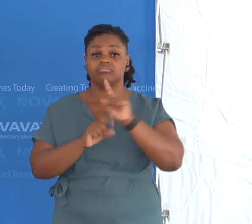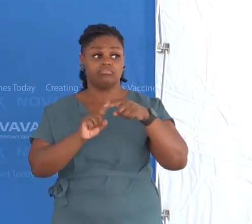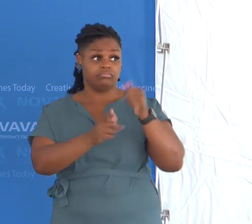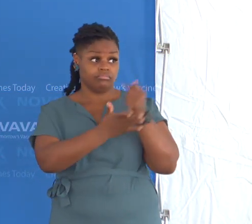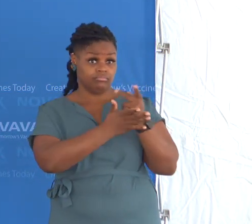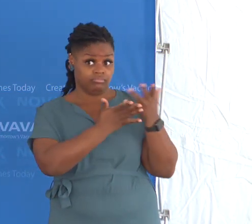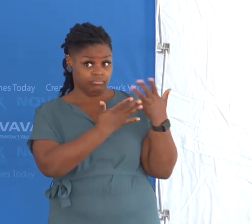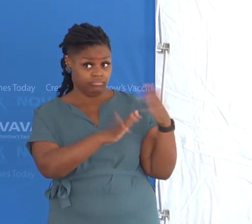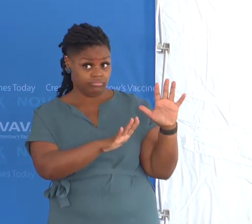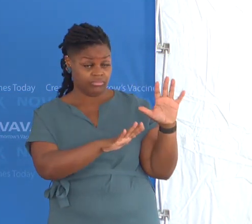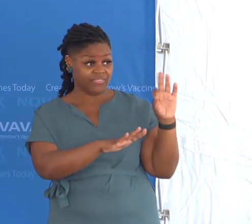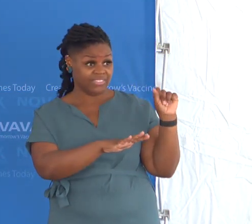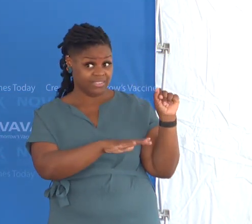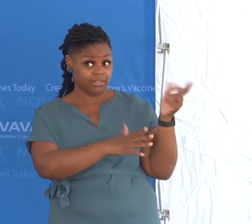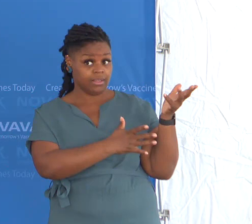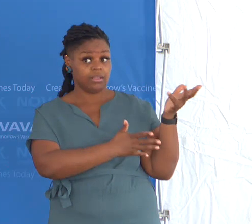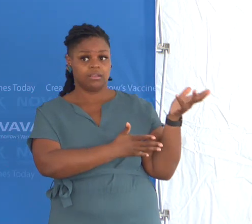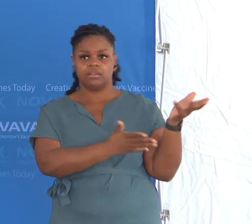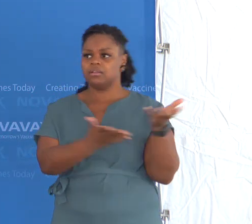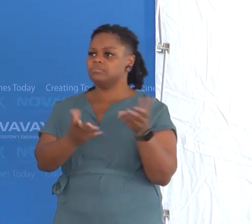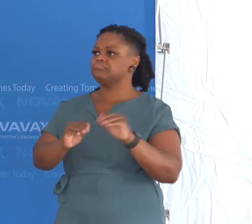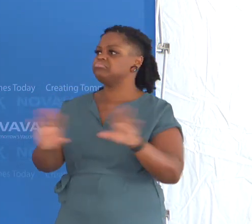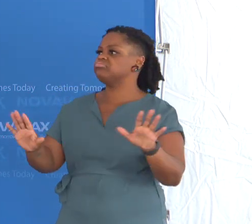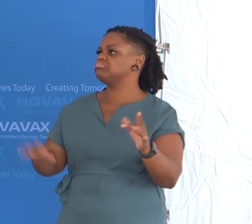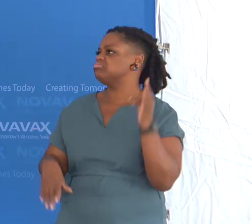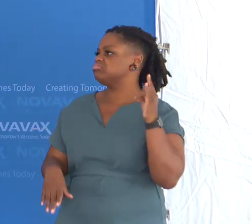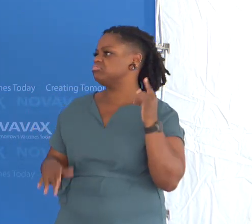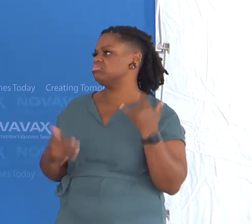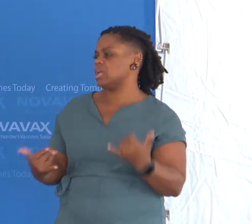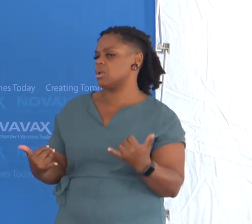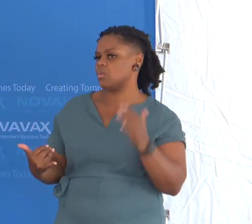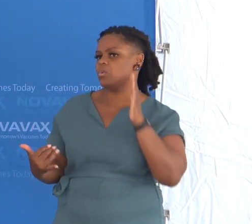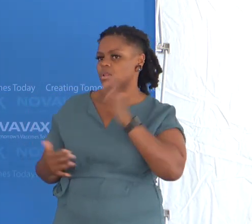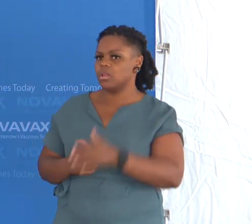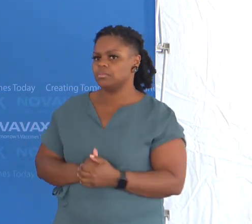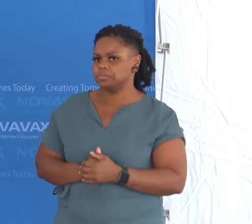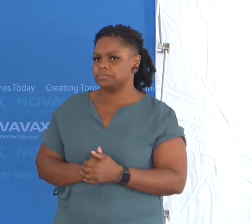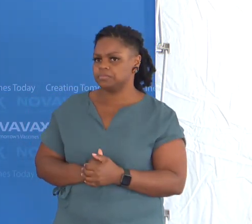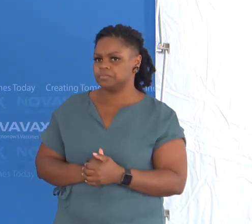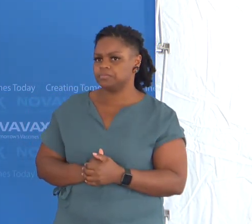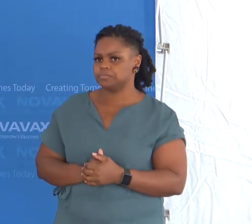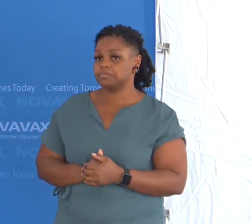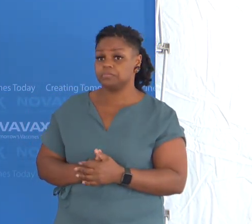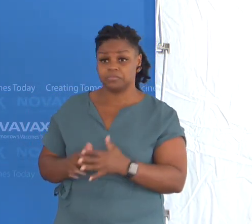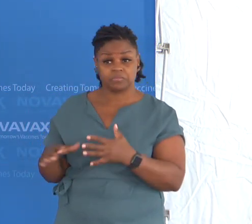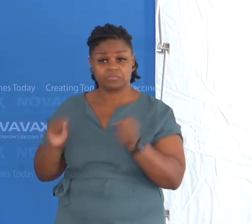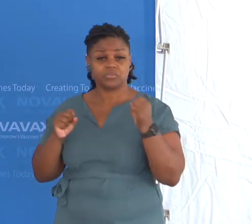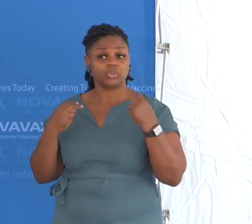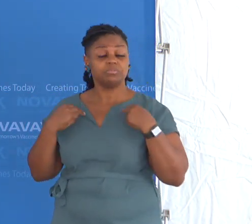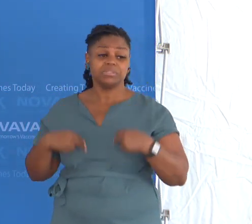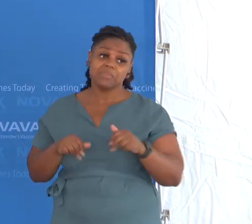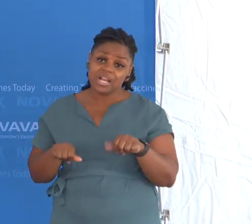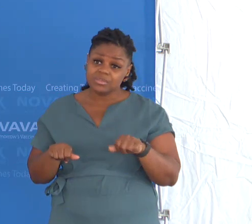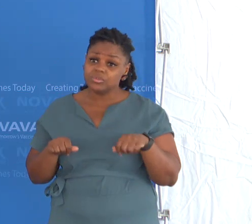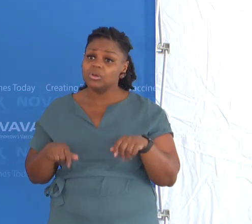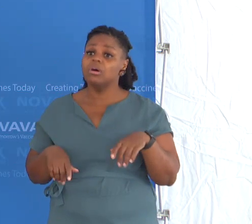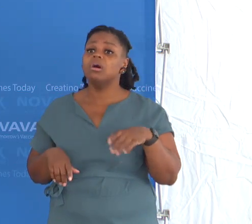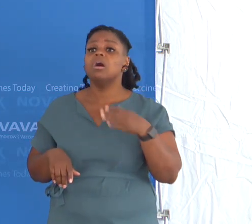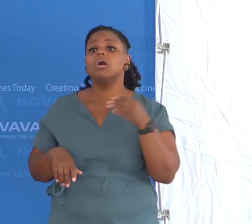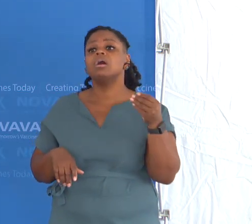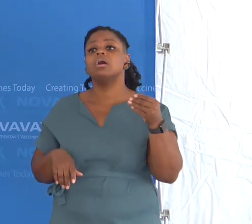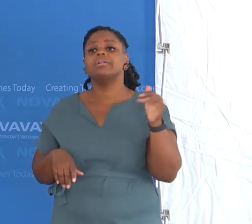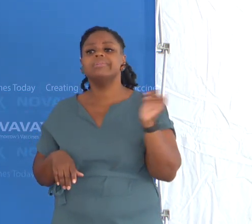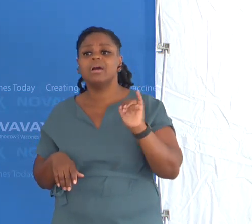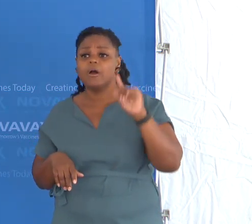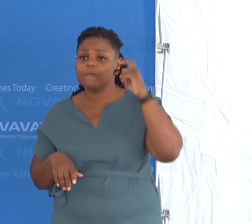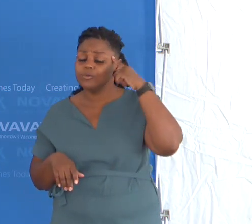approval, then it will be distributed quickly and as quickly as humanly possible. And as the governor stated, there'll be